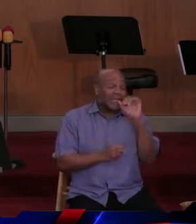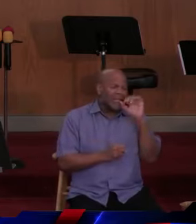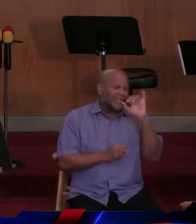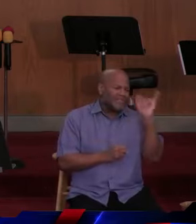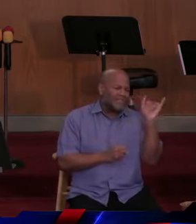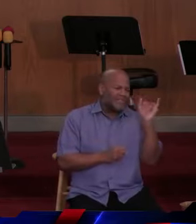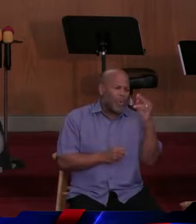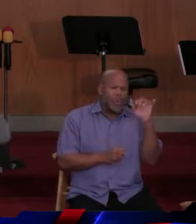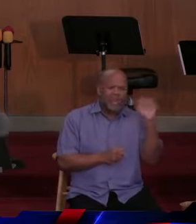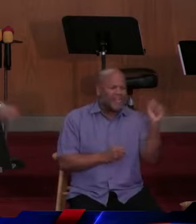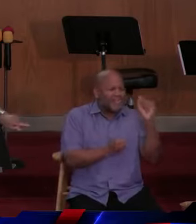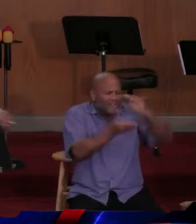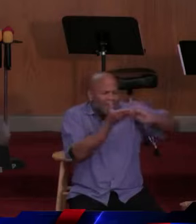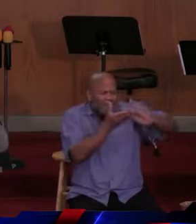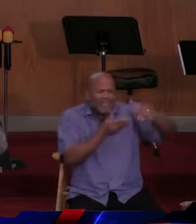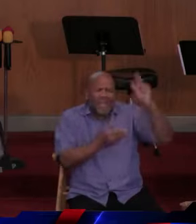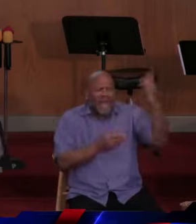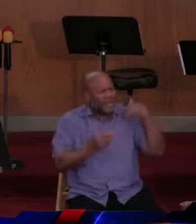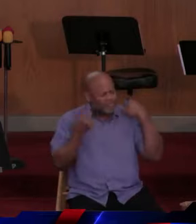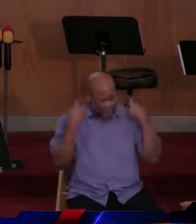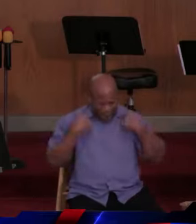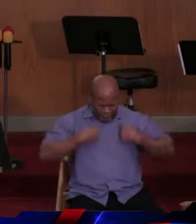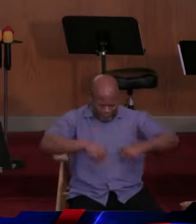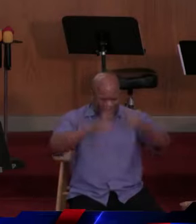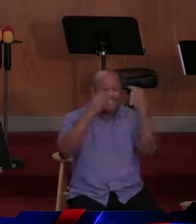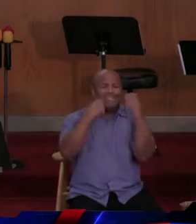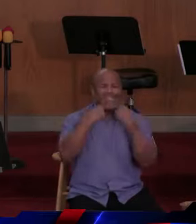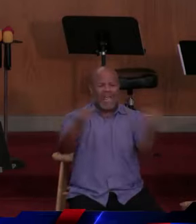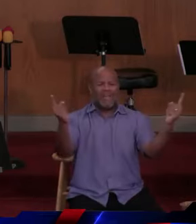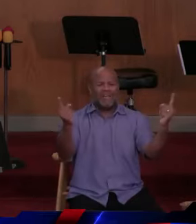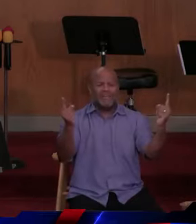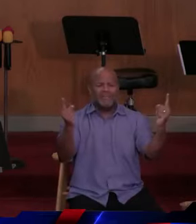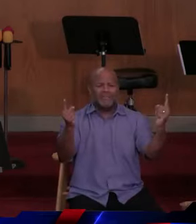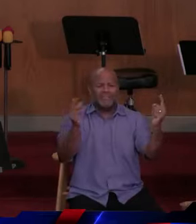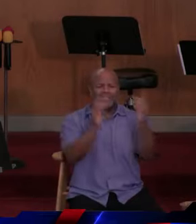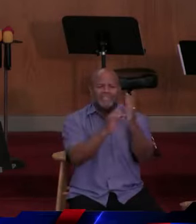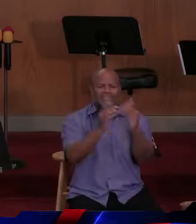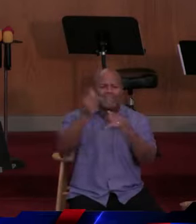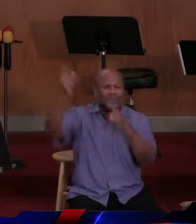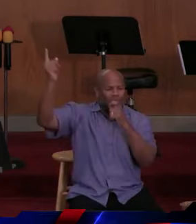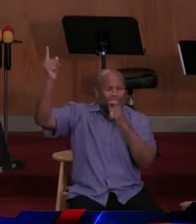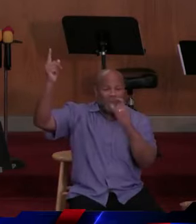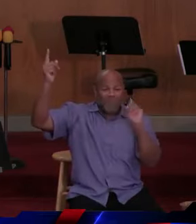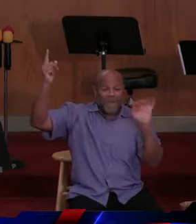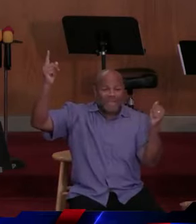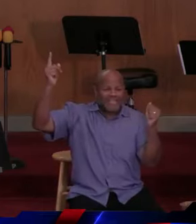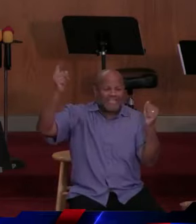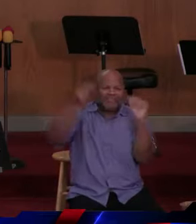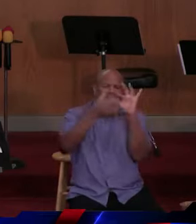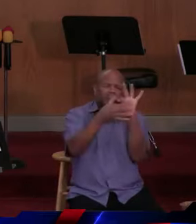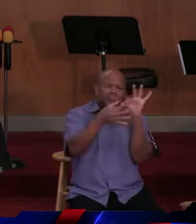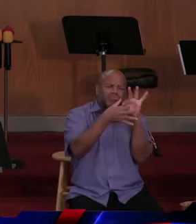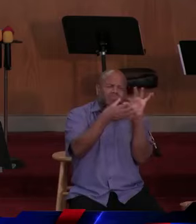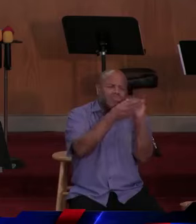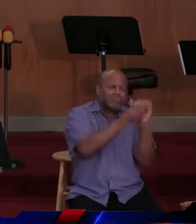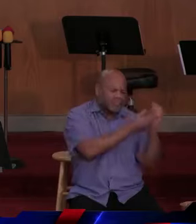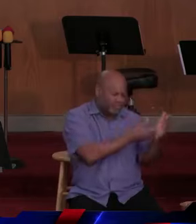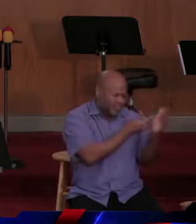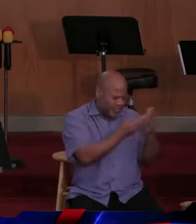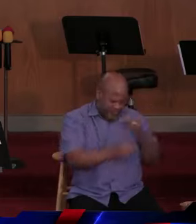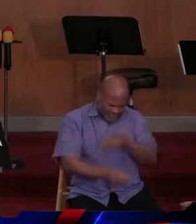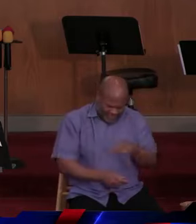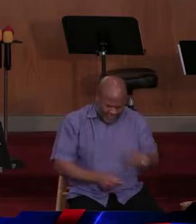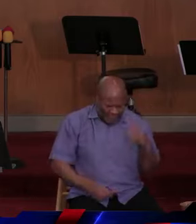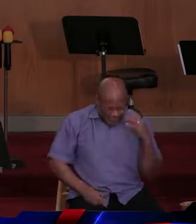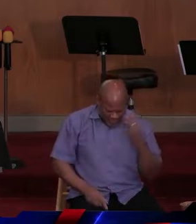forgiving God. I'm just trying to tell you who Jesus is. In Micah, he's the messenger with beautiful feet. In